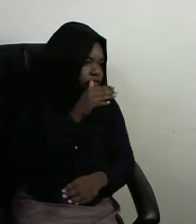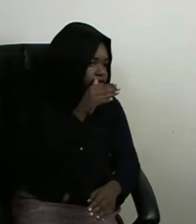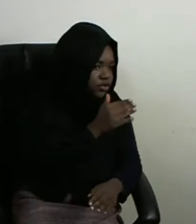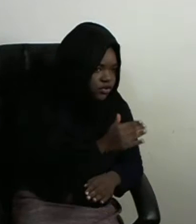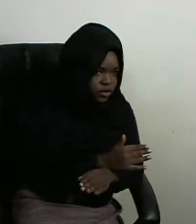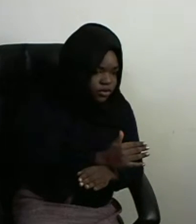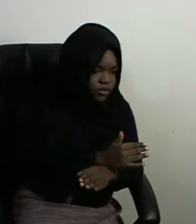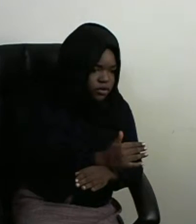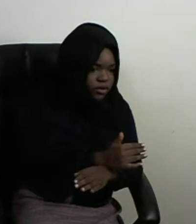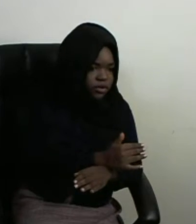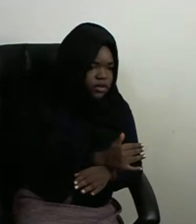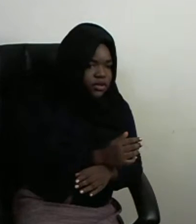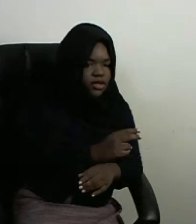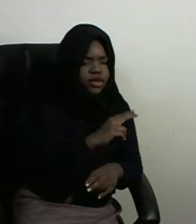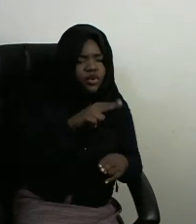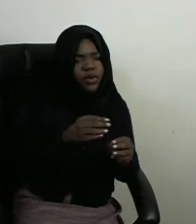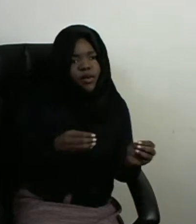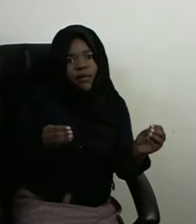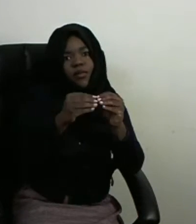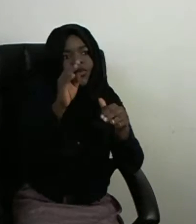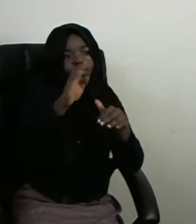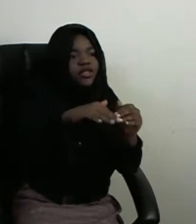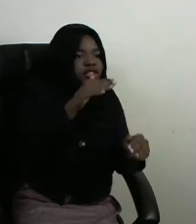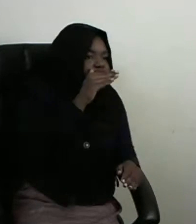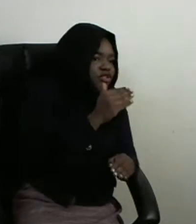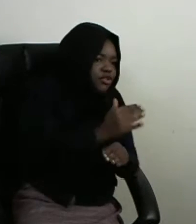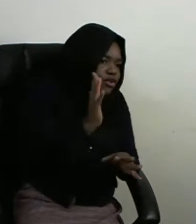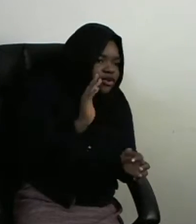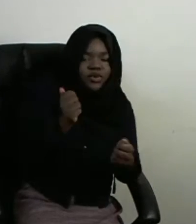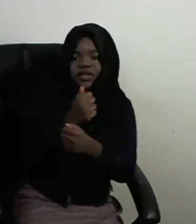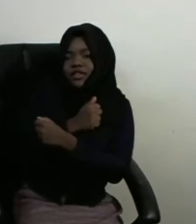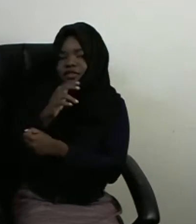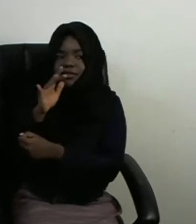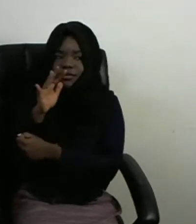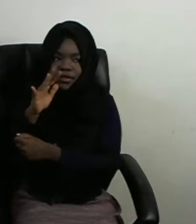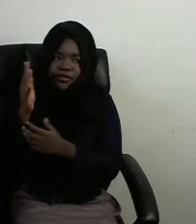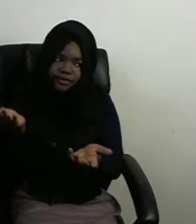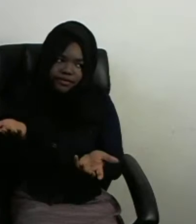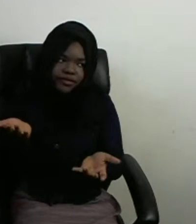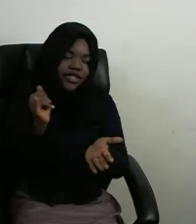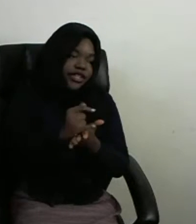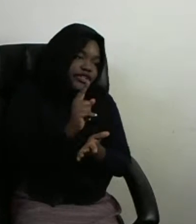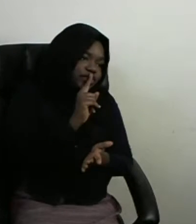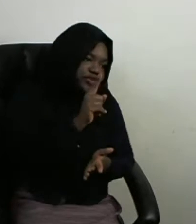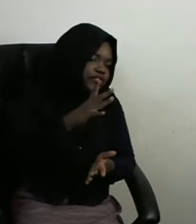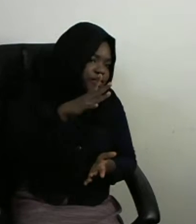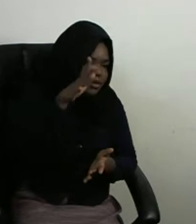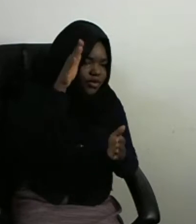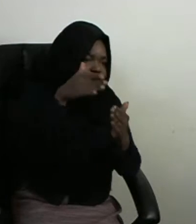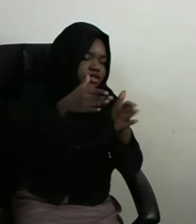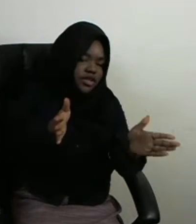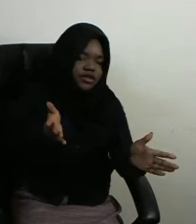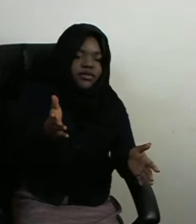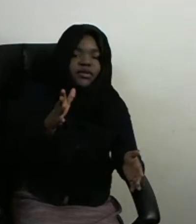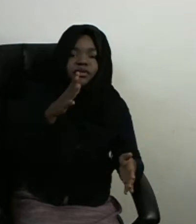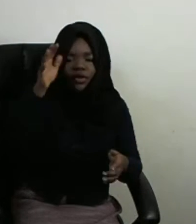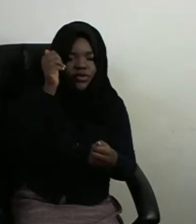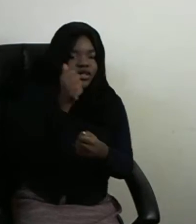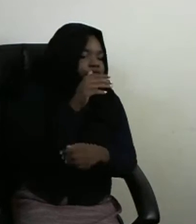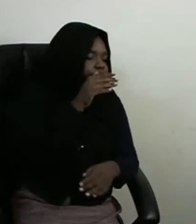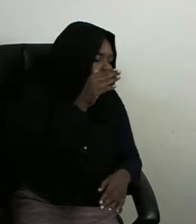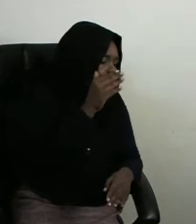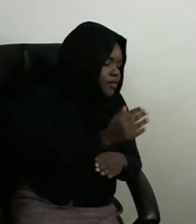daughter normally more than the daughter could ever love her mother. That's true for parents in general.